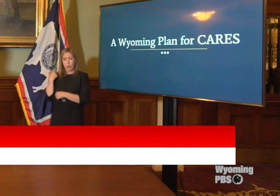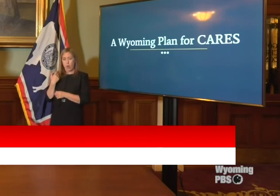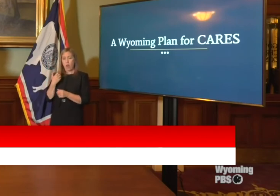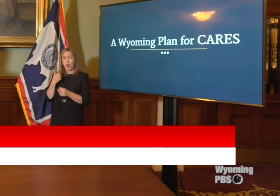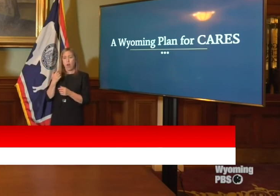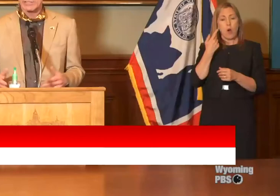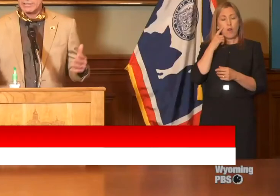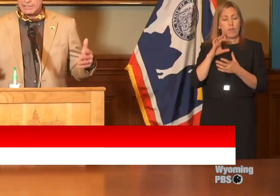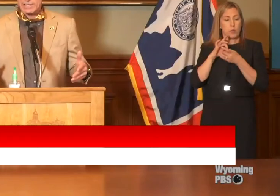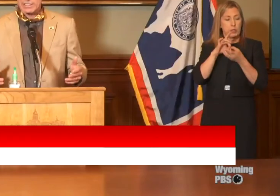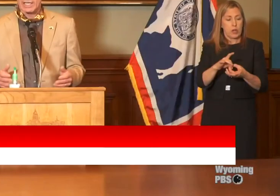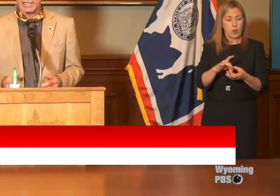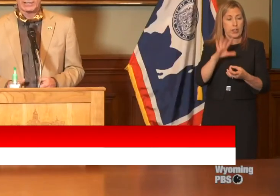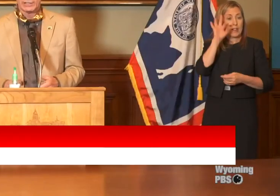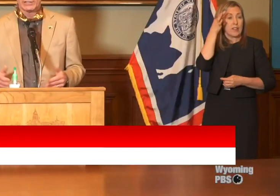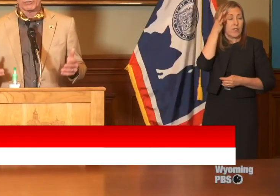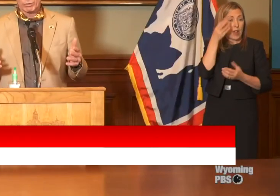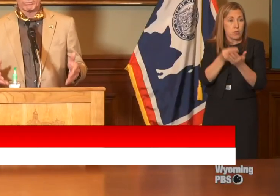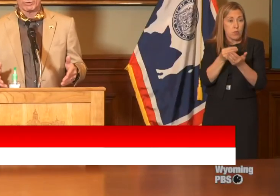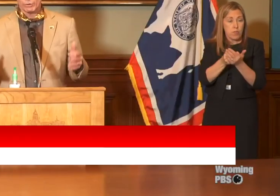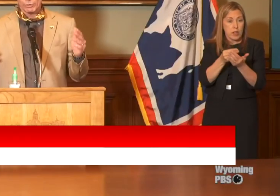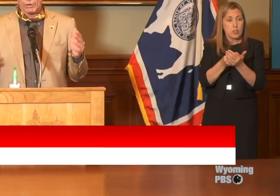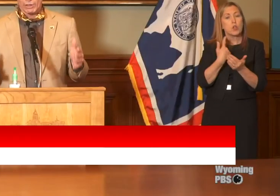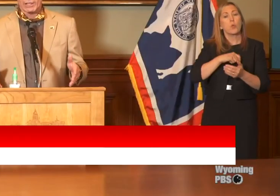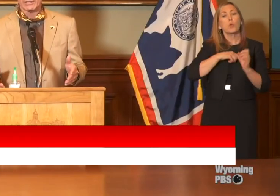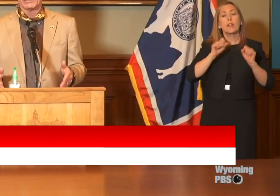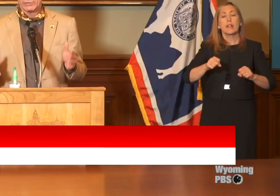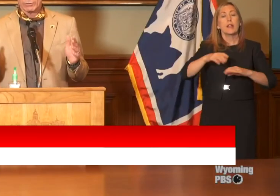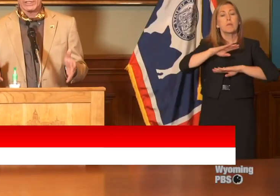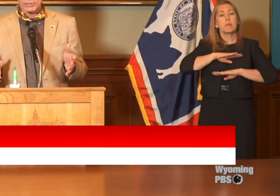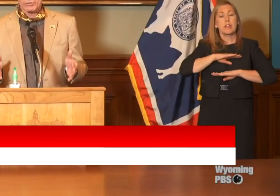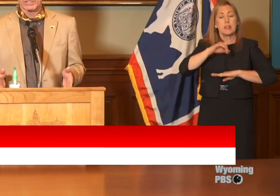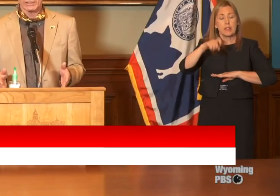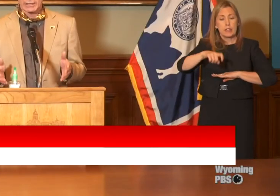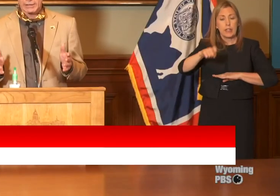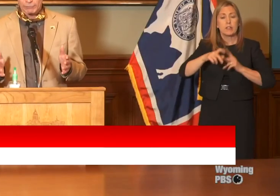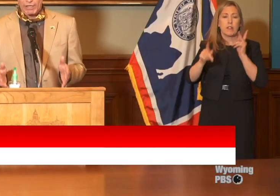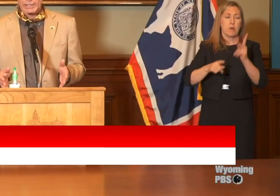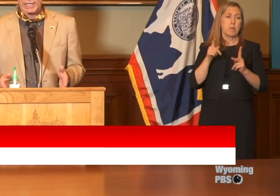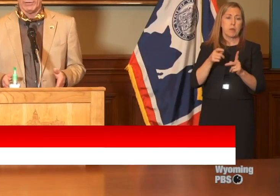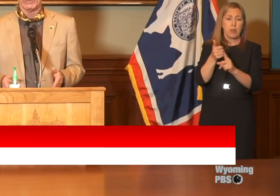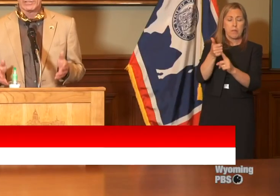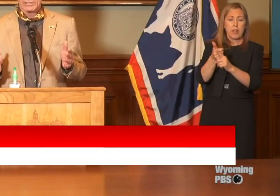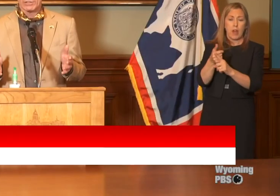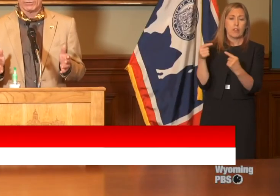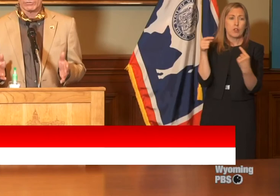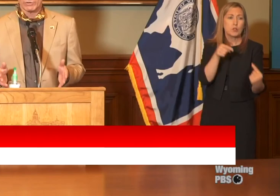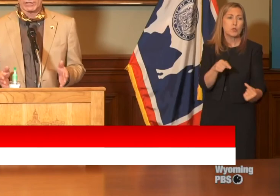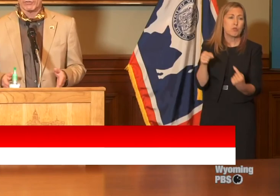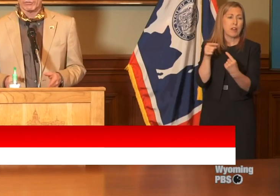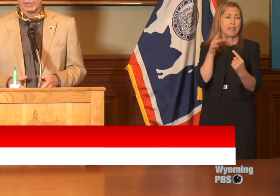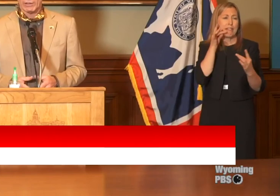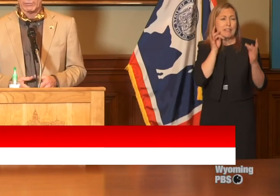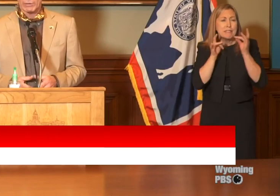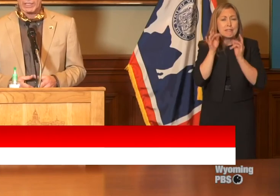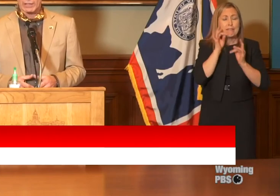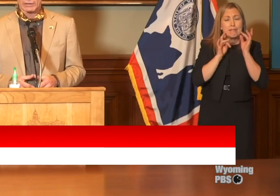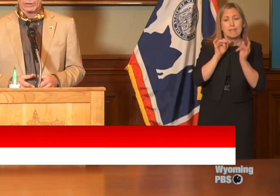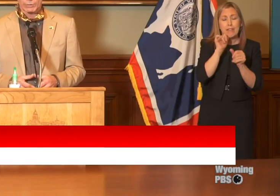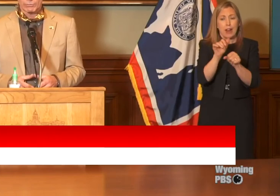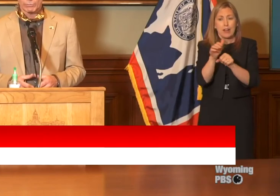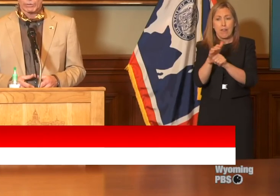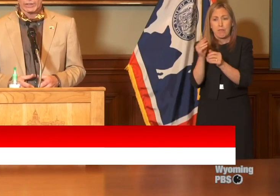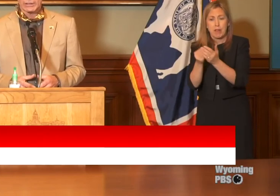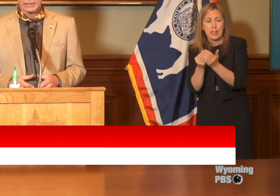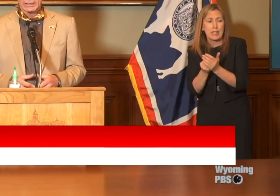so that we can meet the needs, as I say, of people who are really struggling right now. So to give me